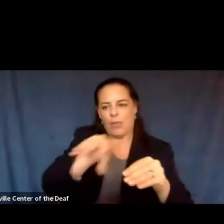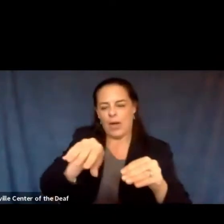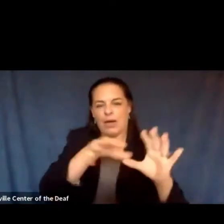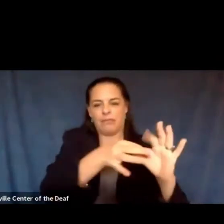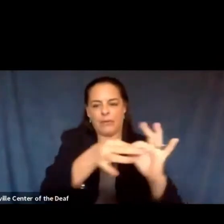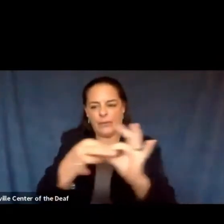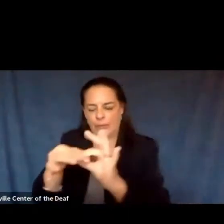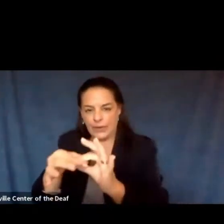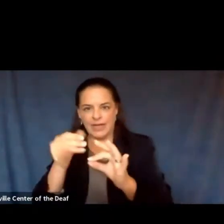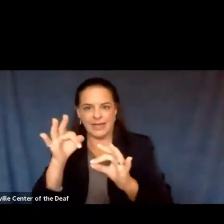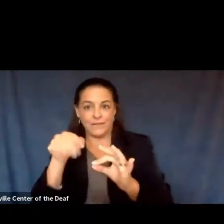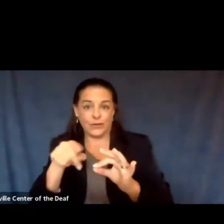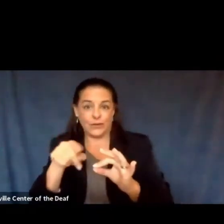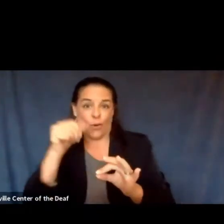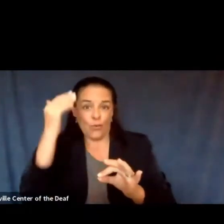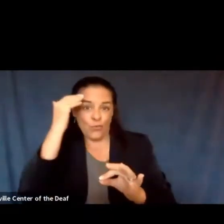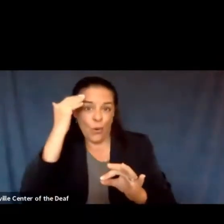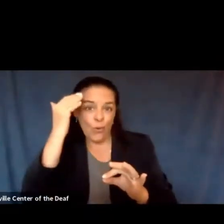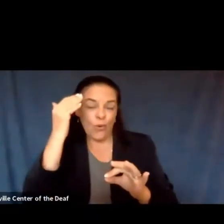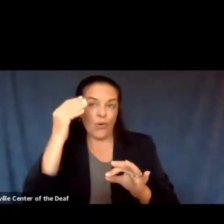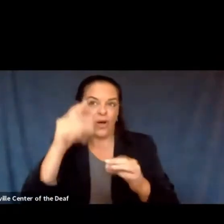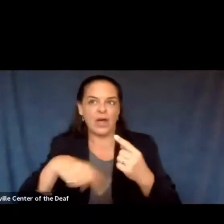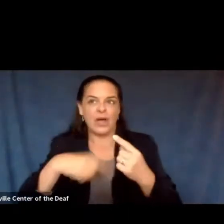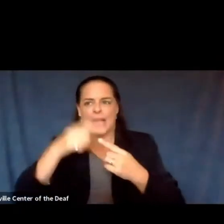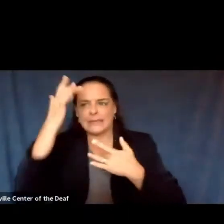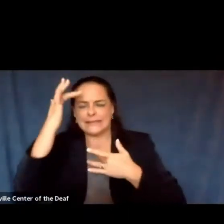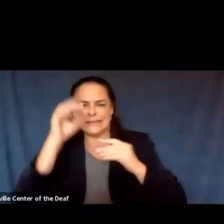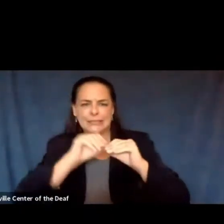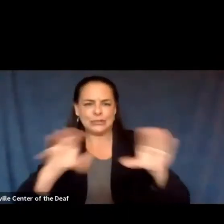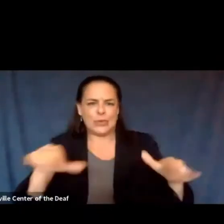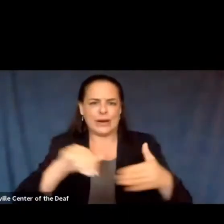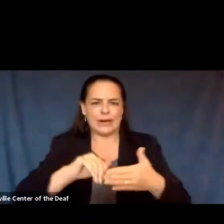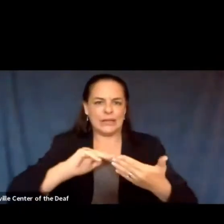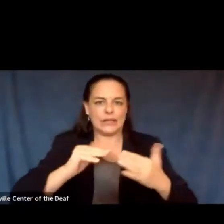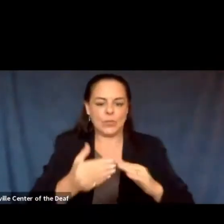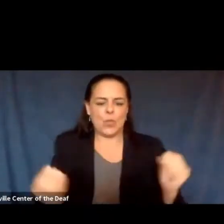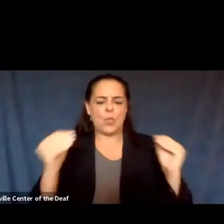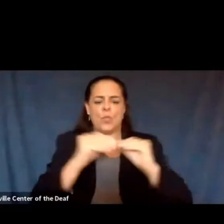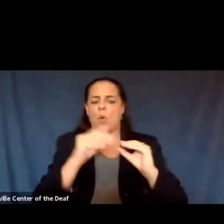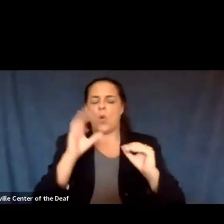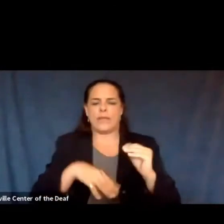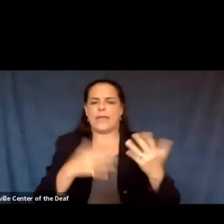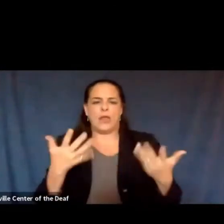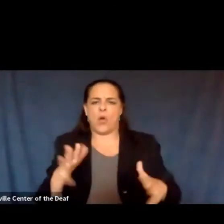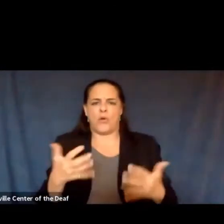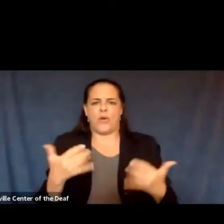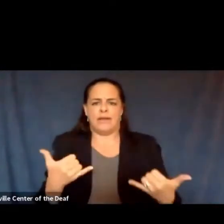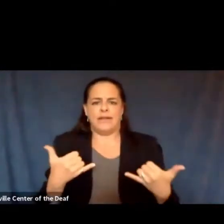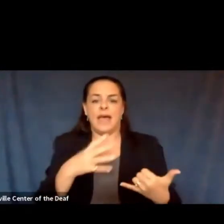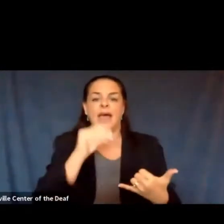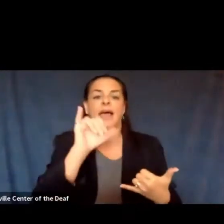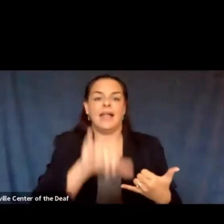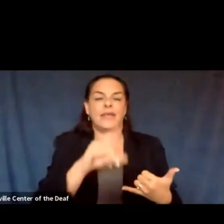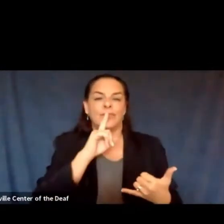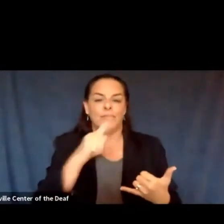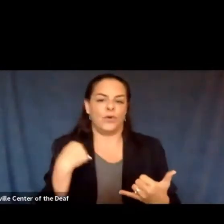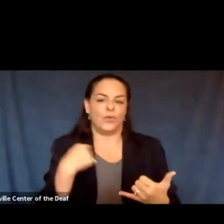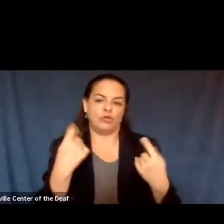knowing and disease spreading in the community more than it is already at this point. And that's what we're really trying to